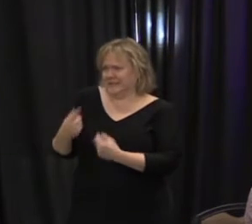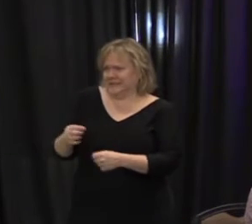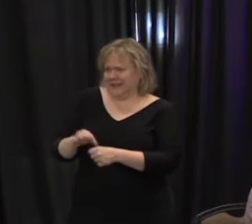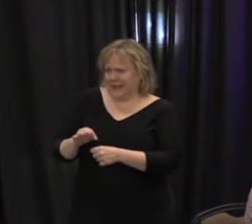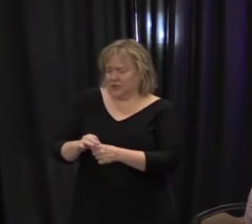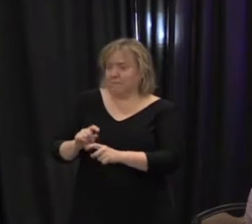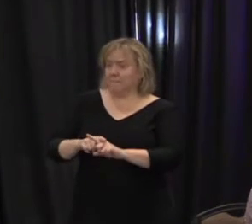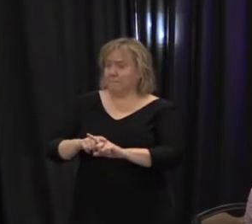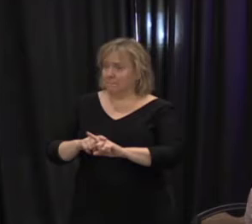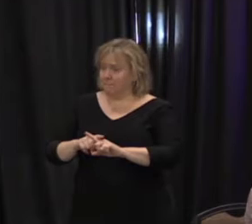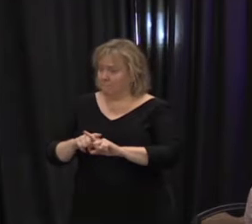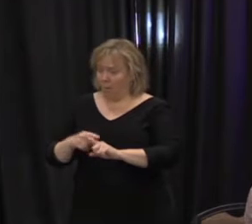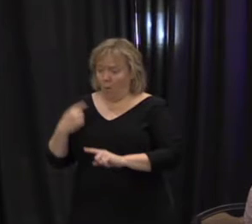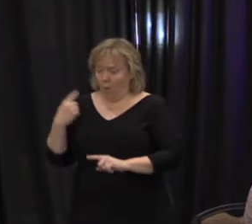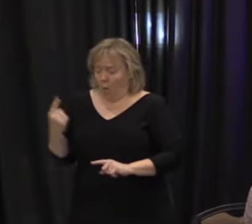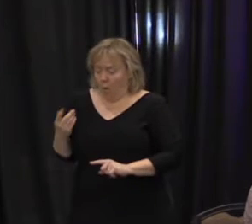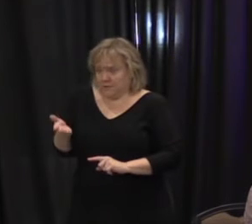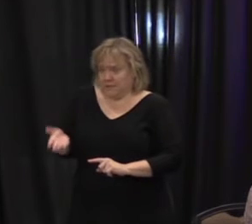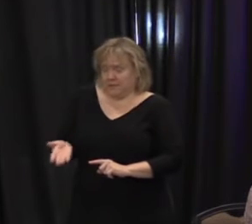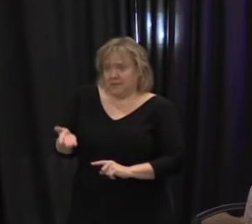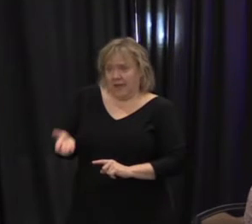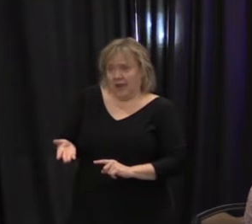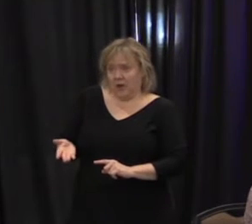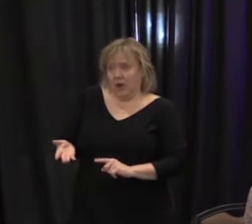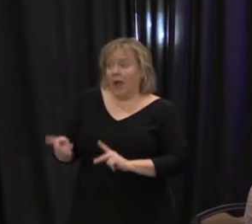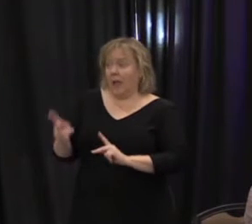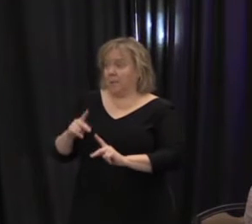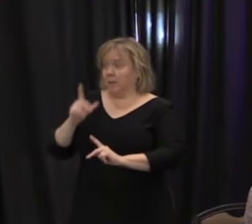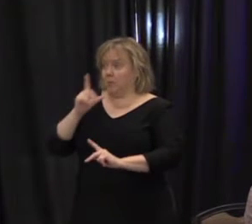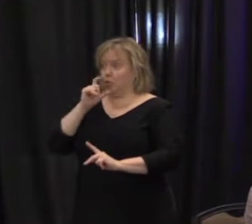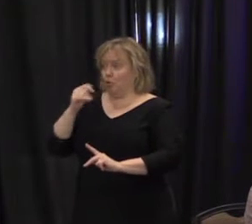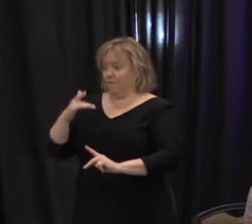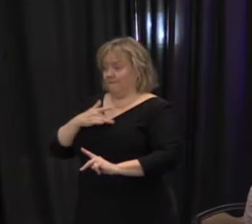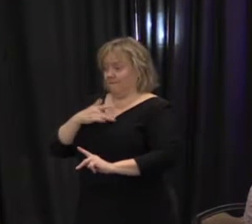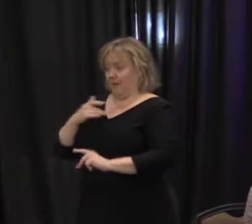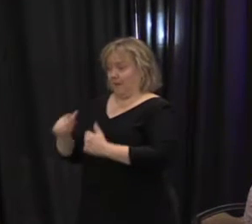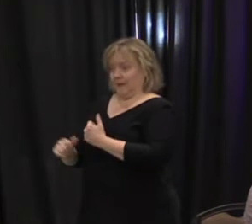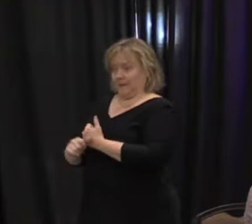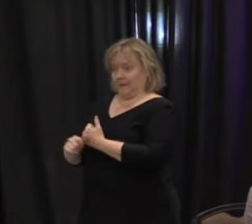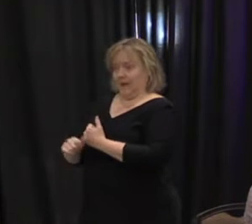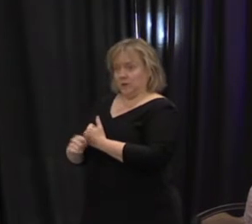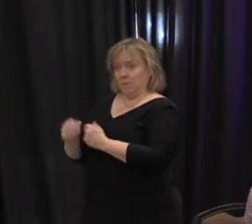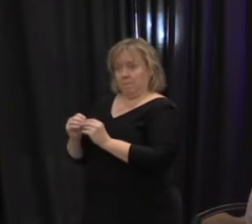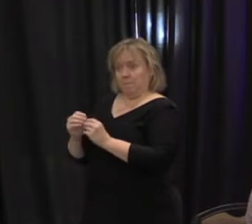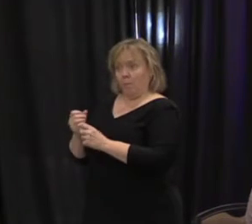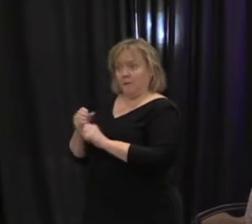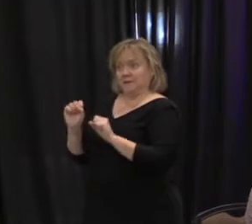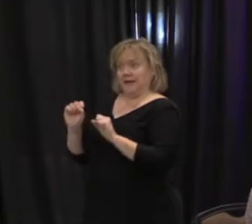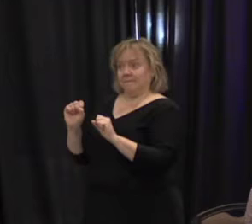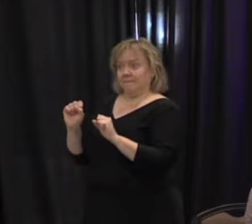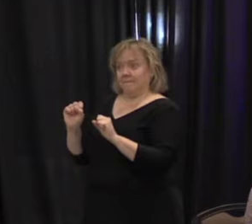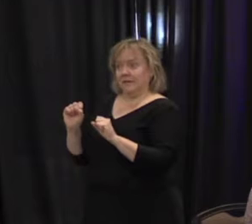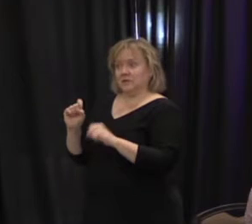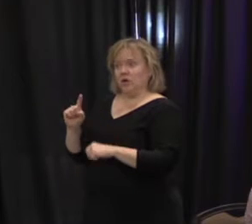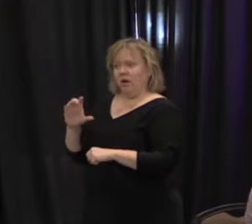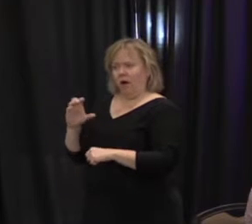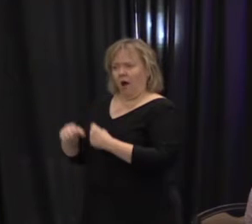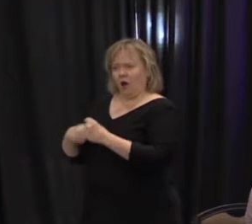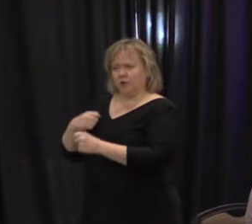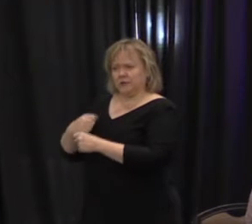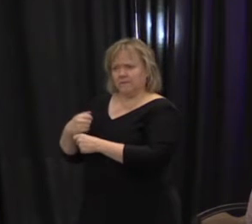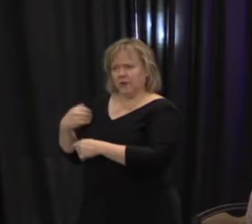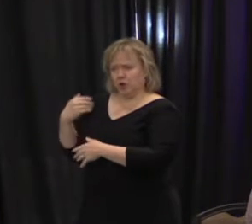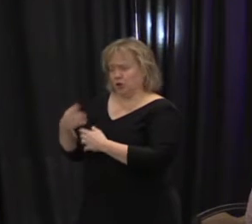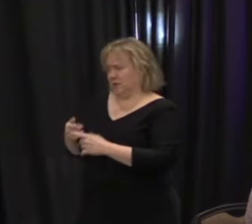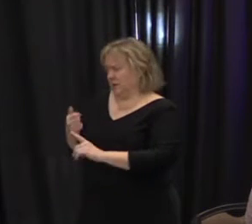Trump. These things were always true, and the people most endangered by those things have been saying so for literally hundreds of years, and they have not